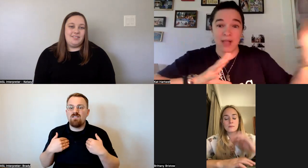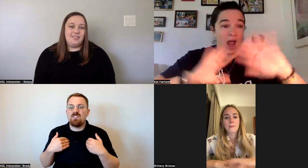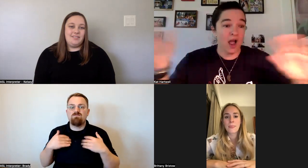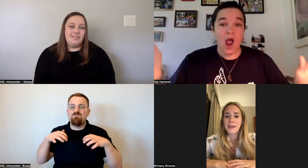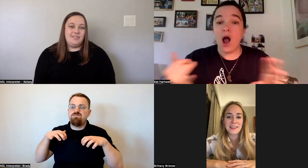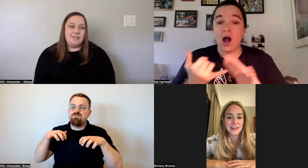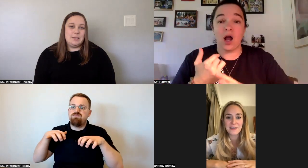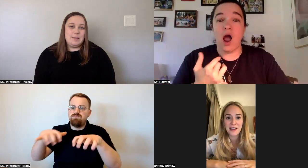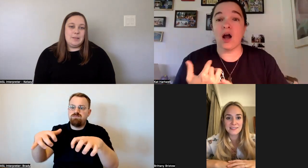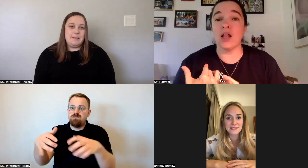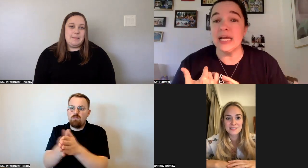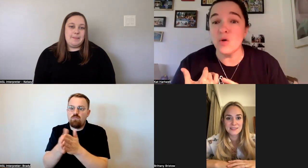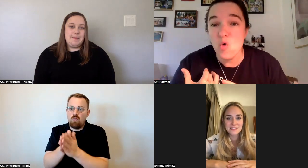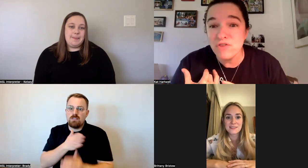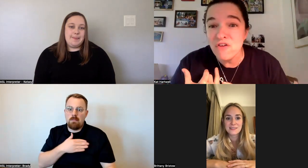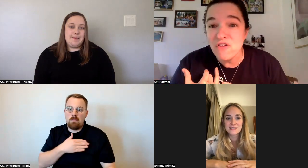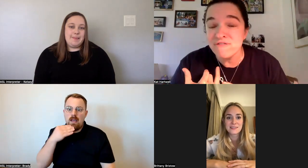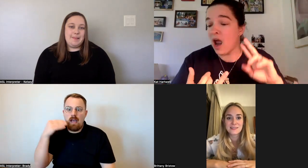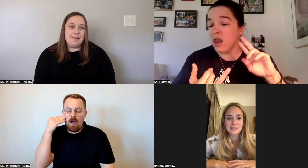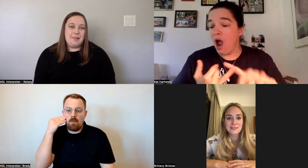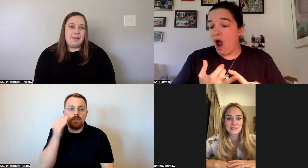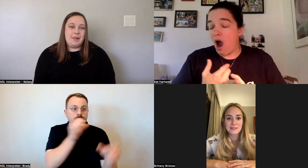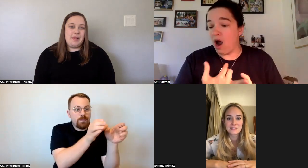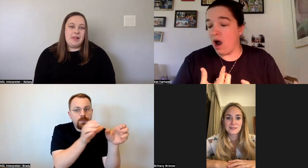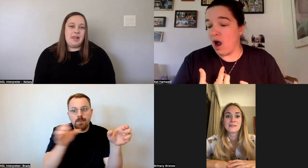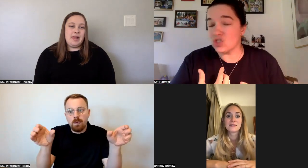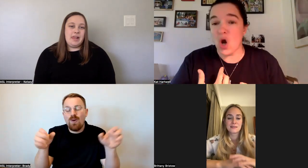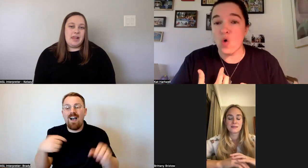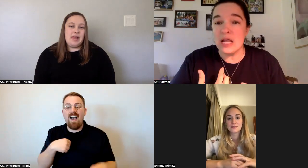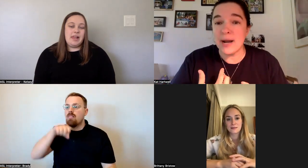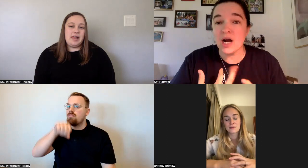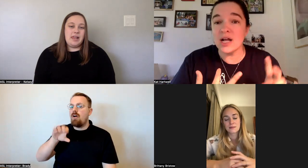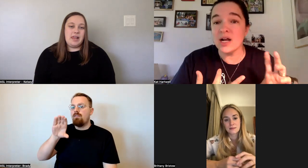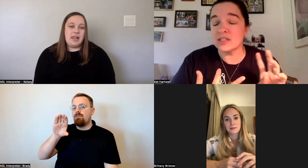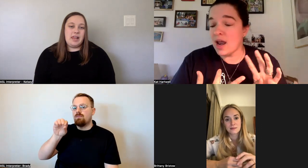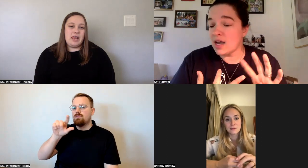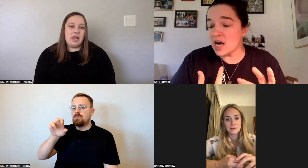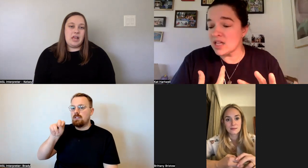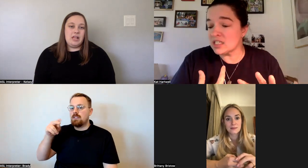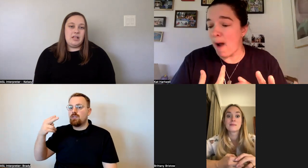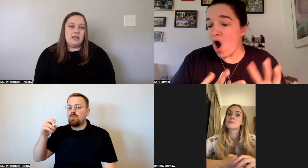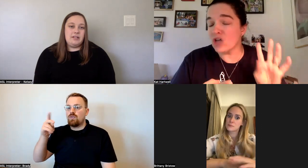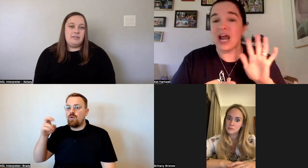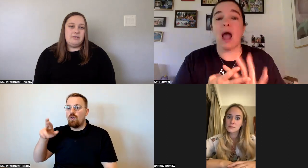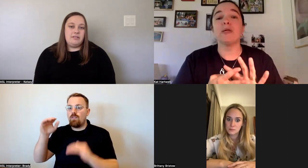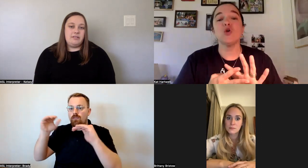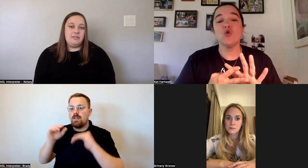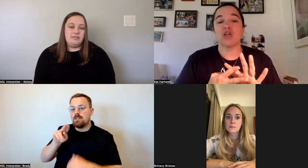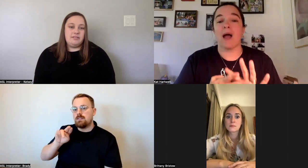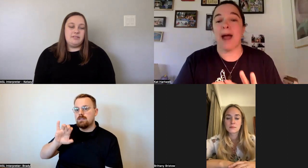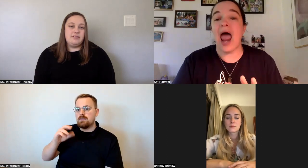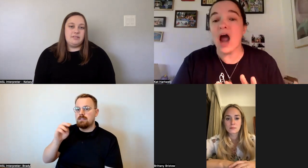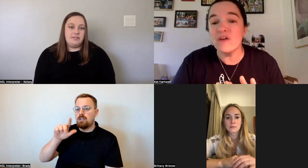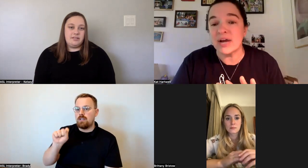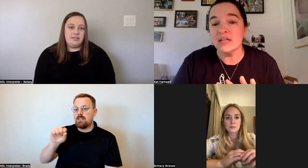I mean, I'm like a Colleen Hoover fan, Jodie Pickering, Nicholas Sparks, and I'm